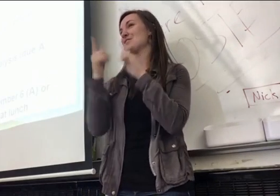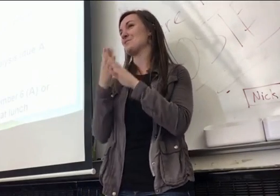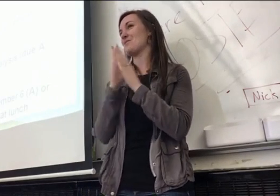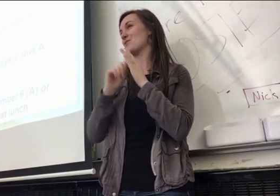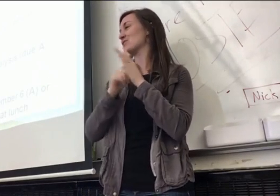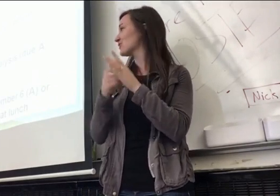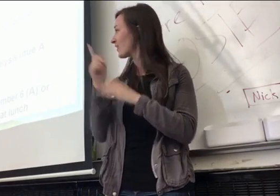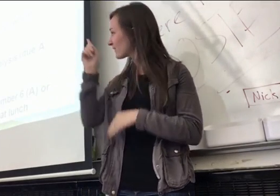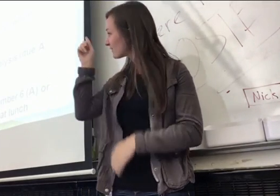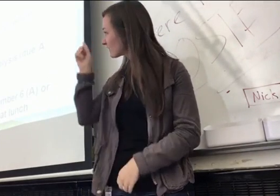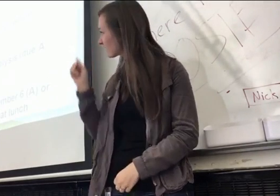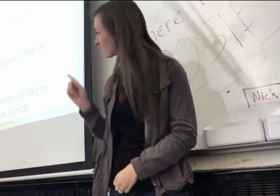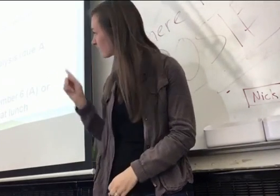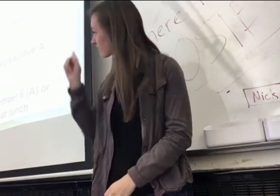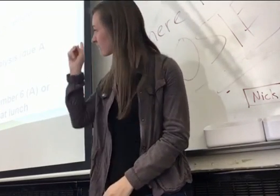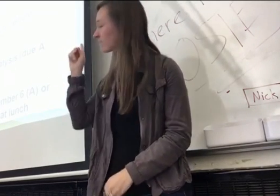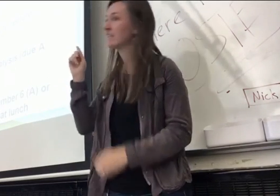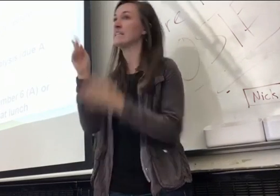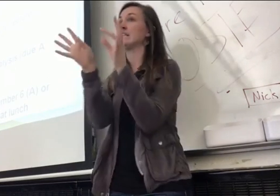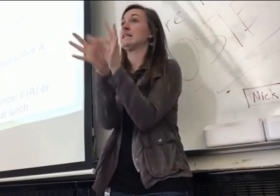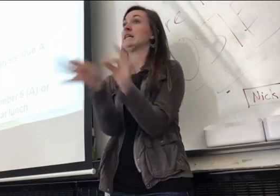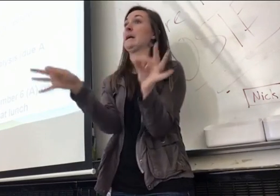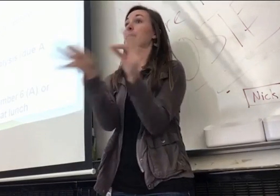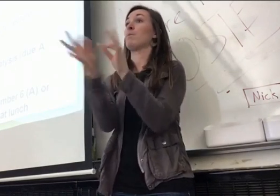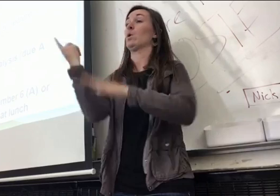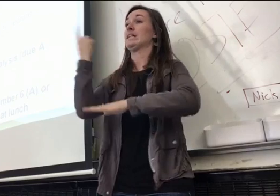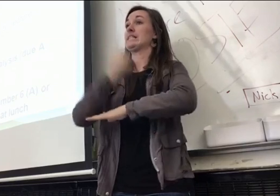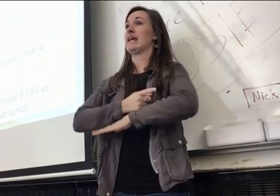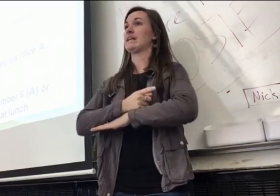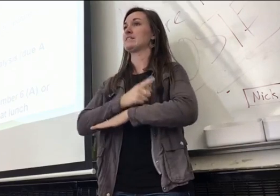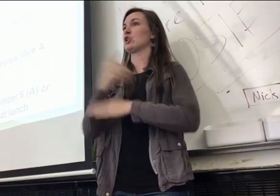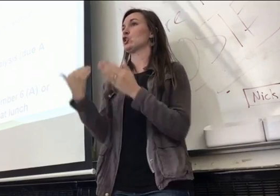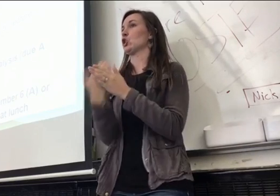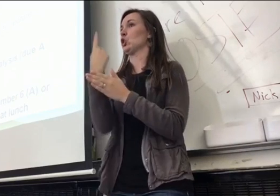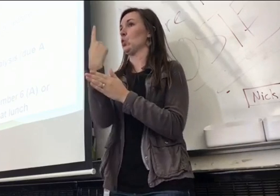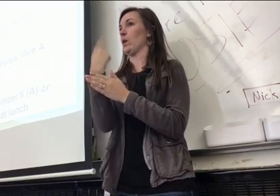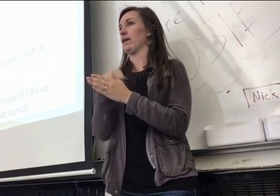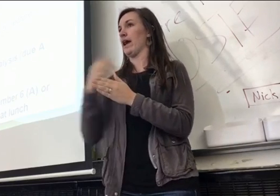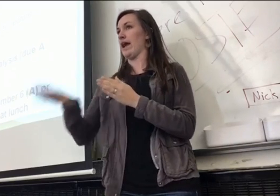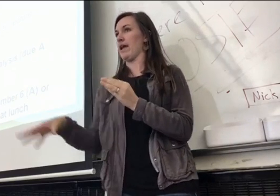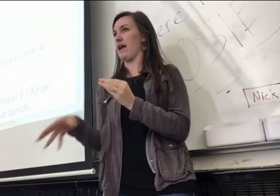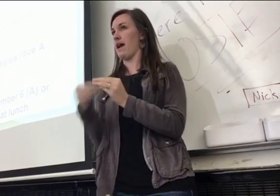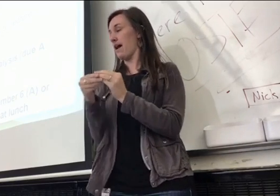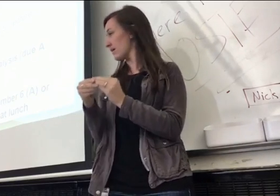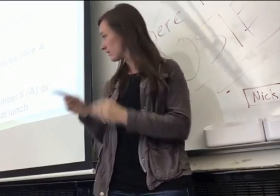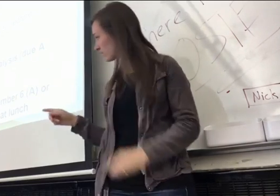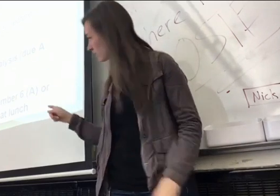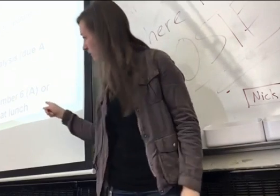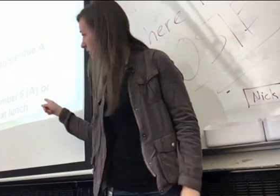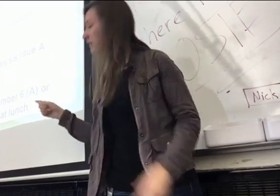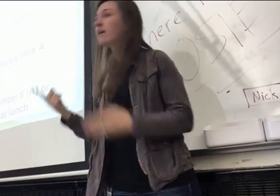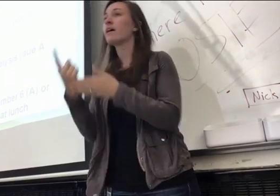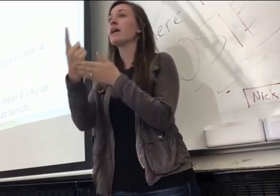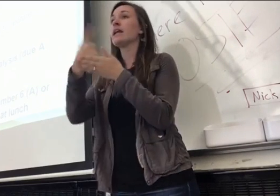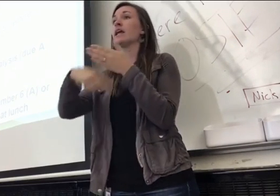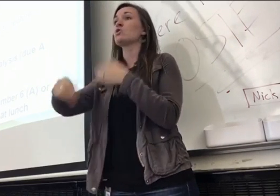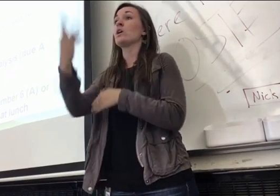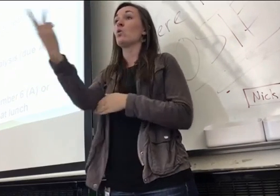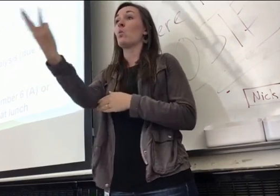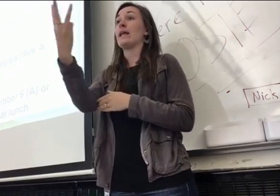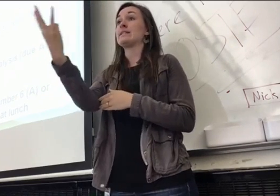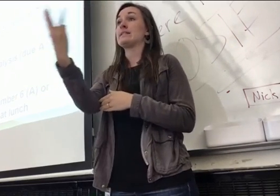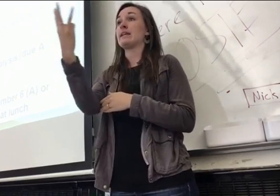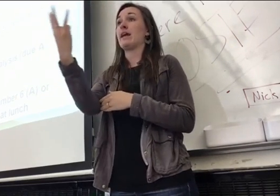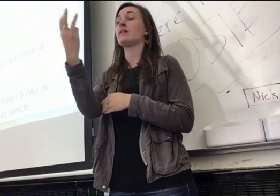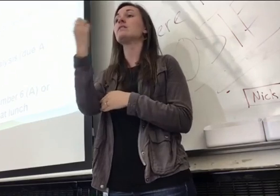First off, in terms of major dates, there is one new date that you don't have yet, and that is next Wednesday. Every